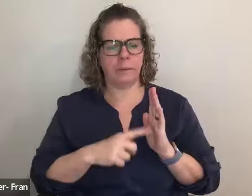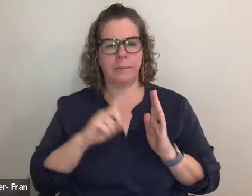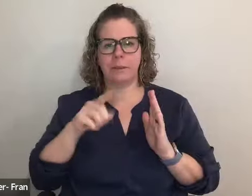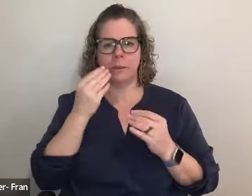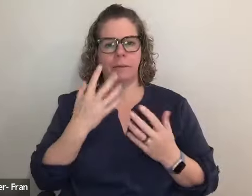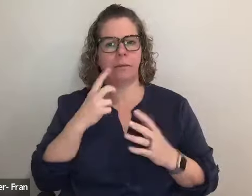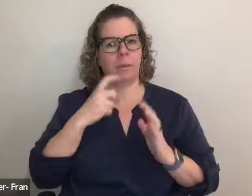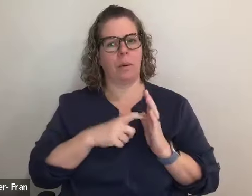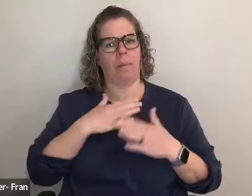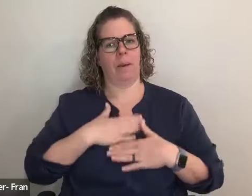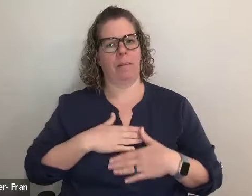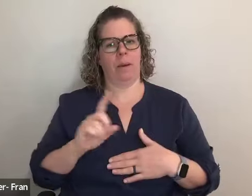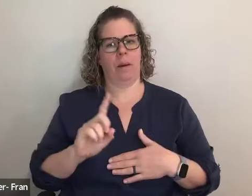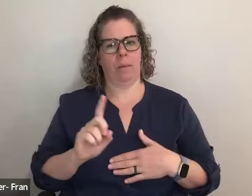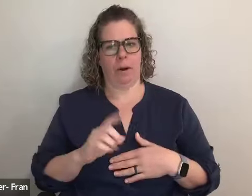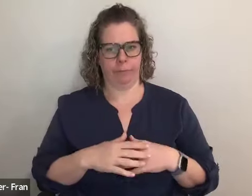information.